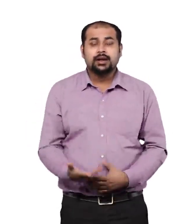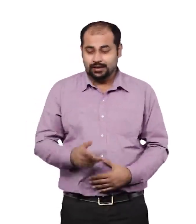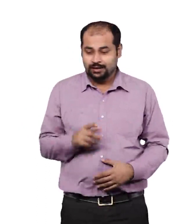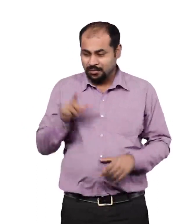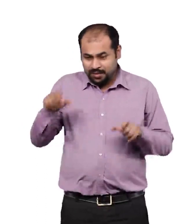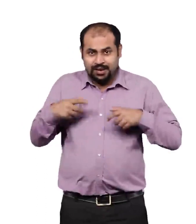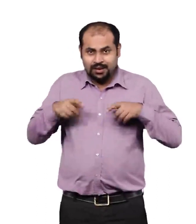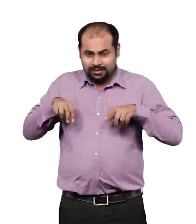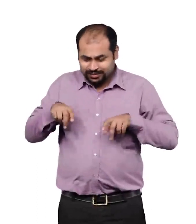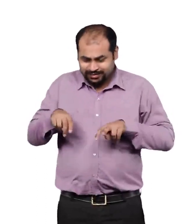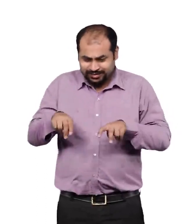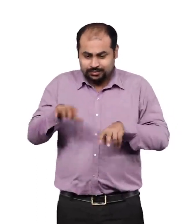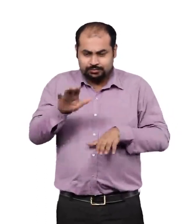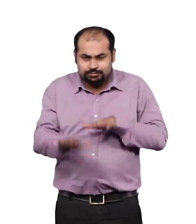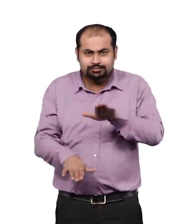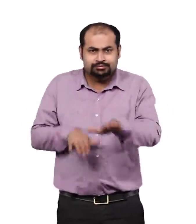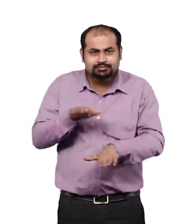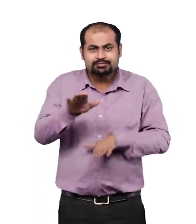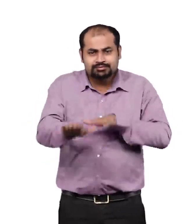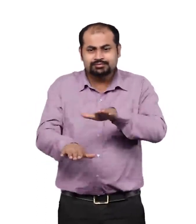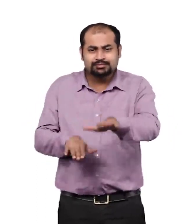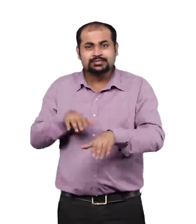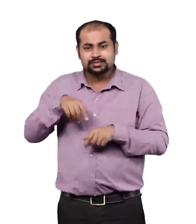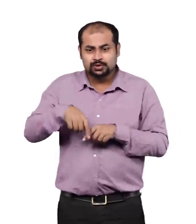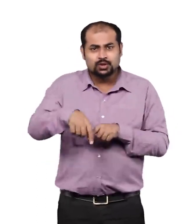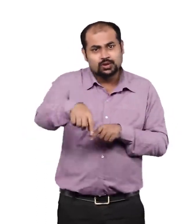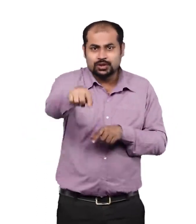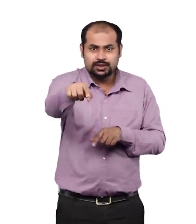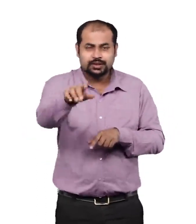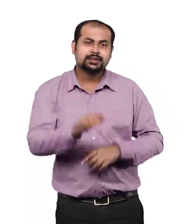Find out by drawing lines whose step is the longest.